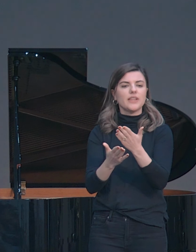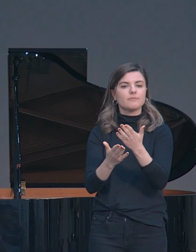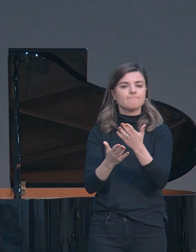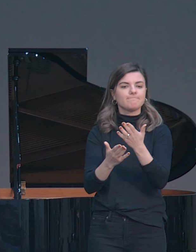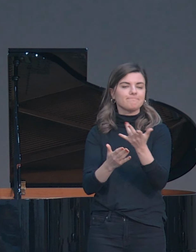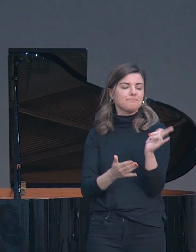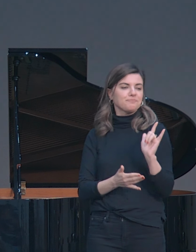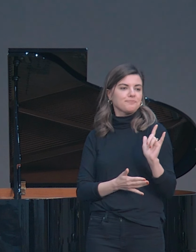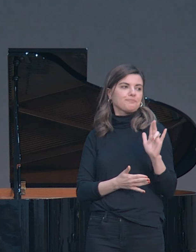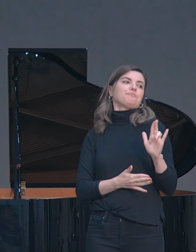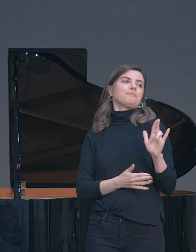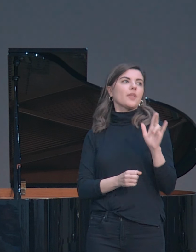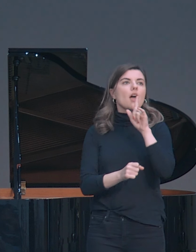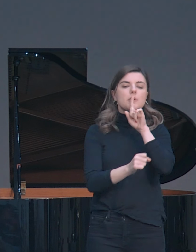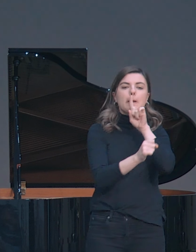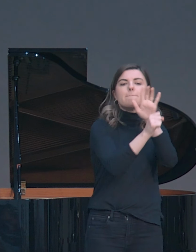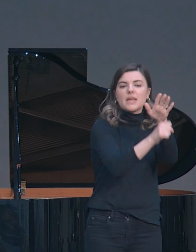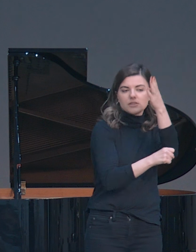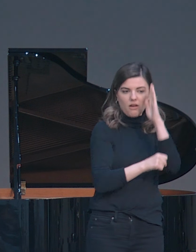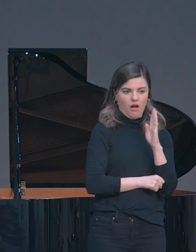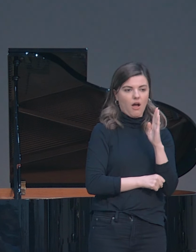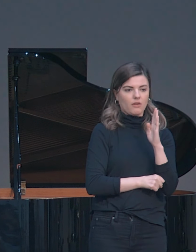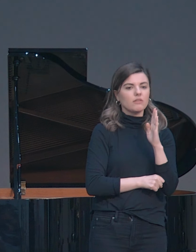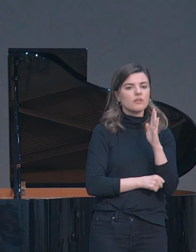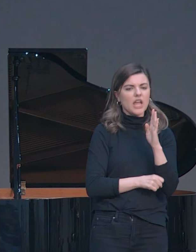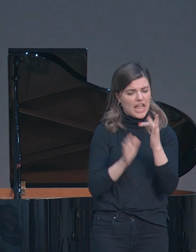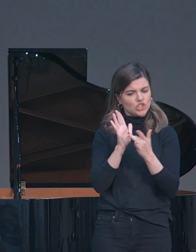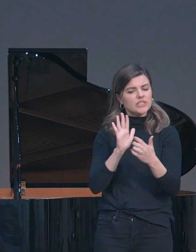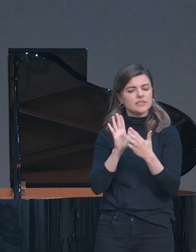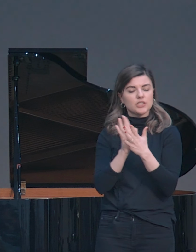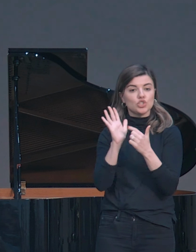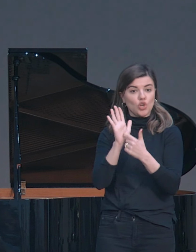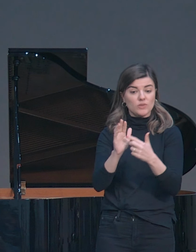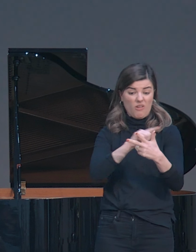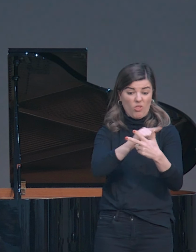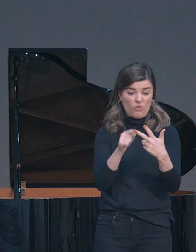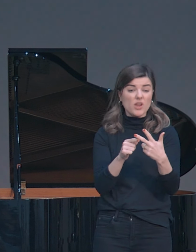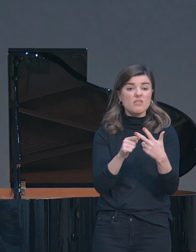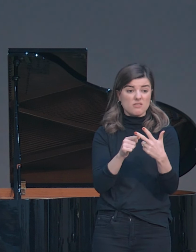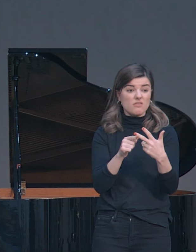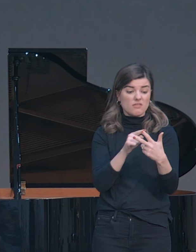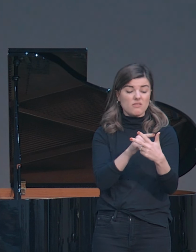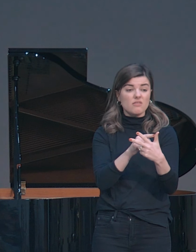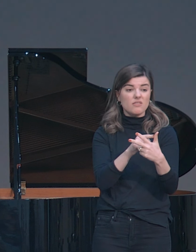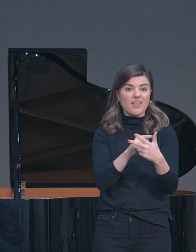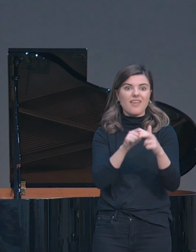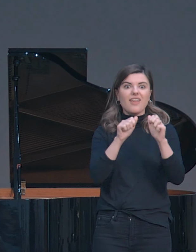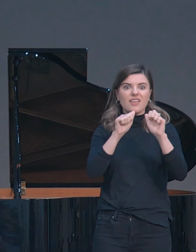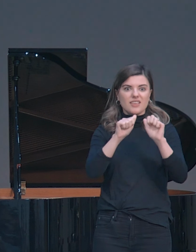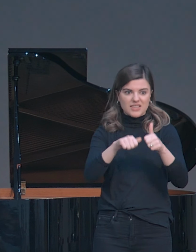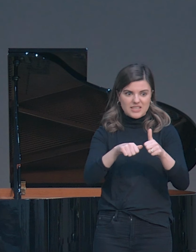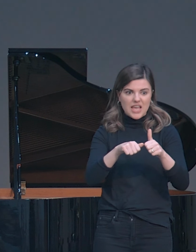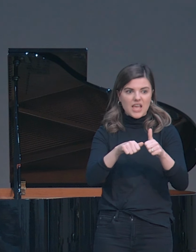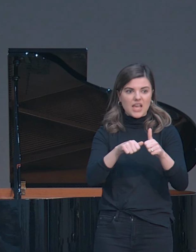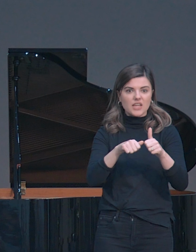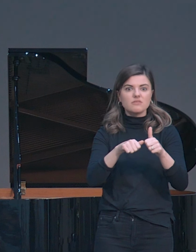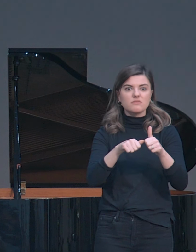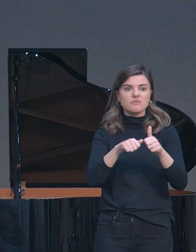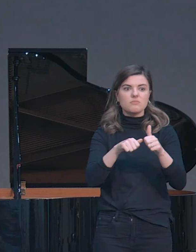or commitment to God. And as Jesus reveals, all three can be turned from